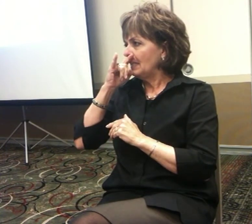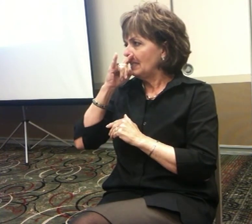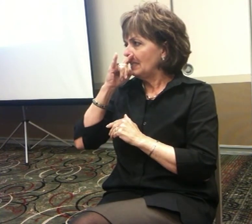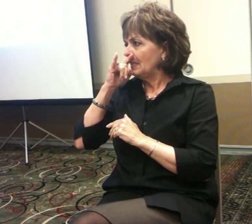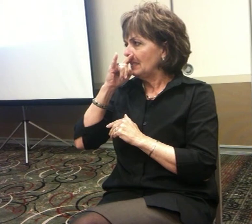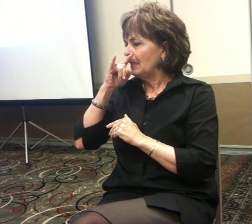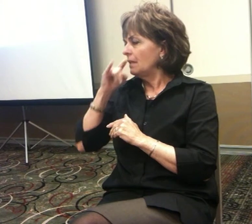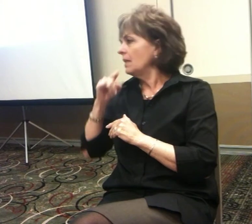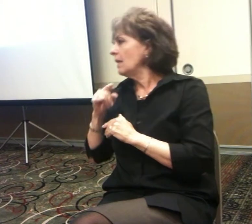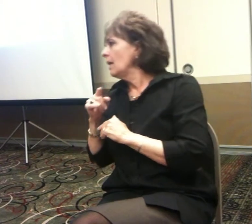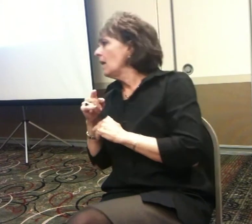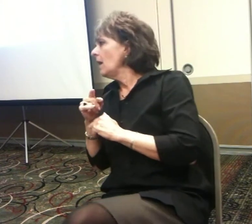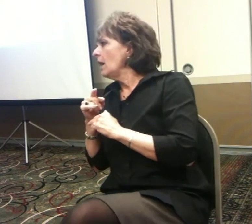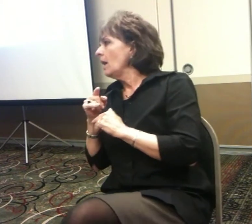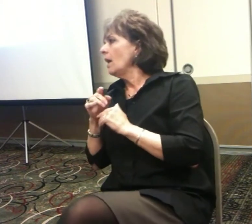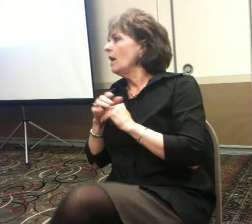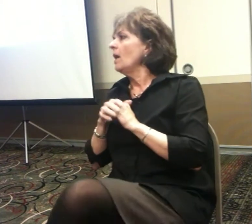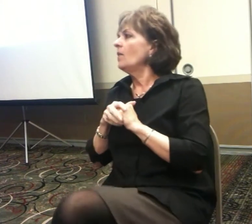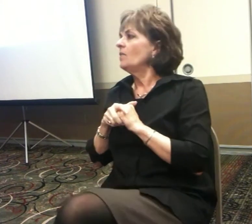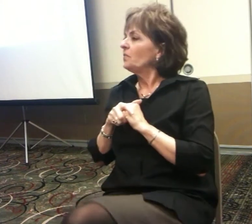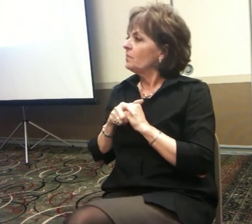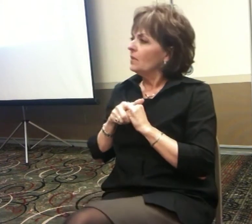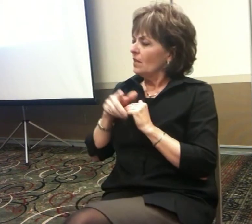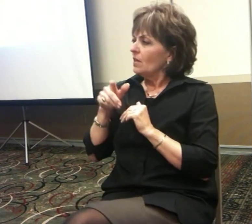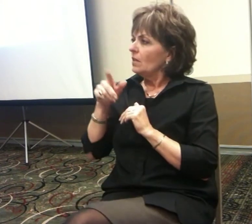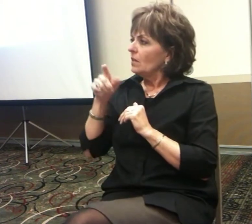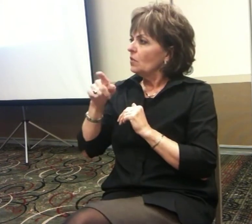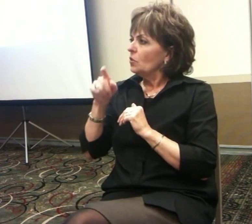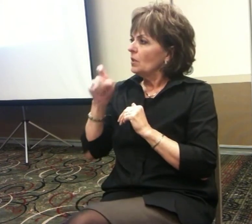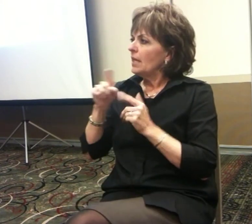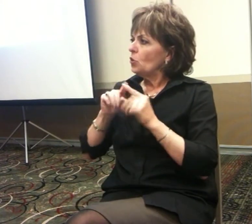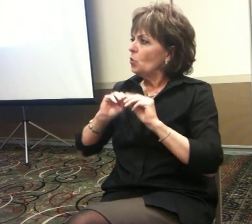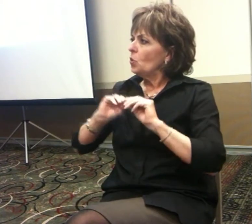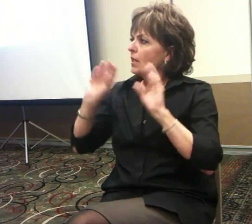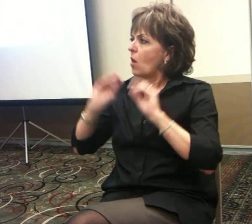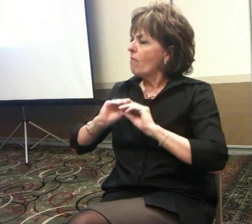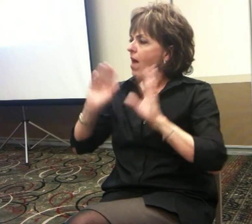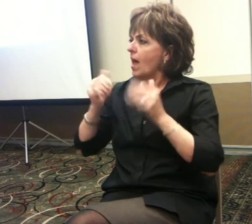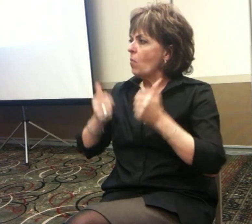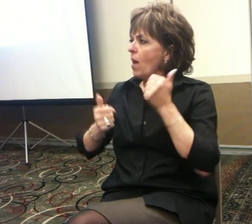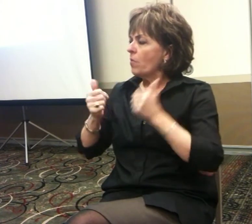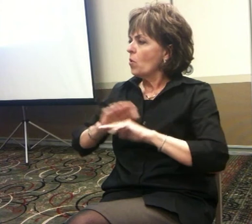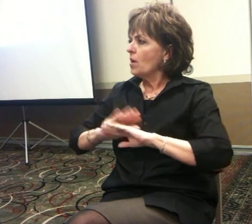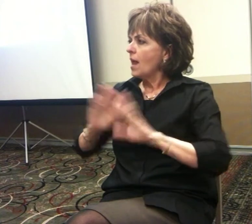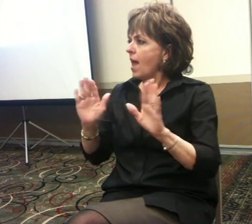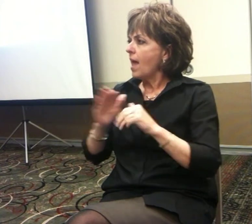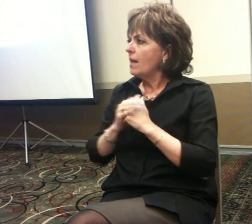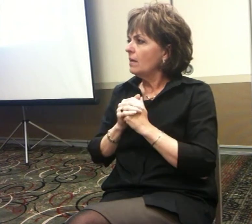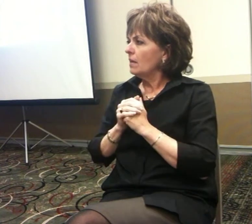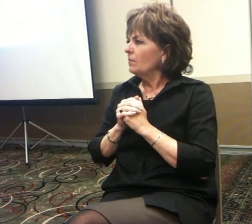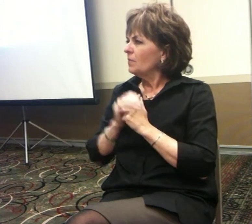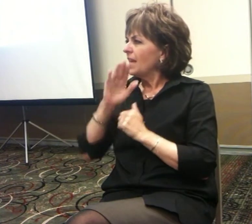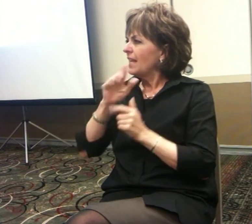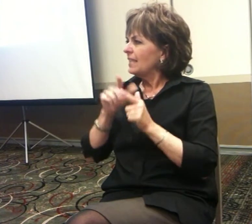Yeah. Wouldn't you need to kind of clarify whether or not his language issues are related to his